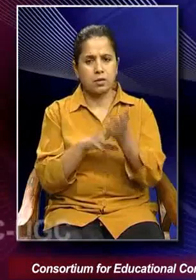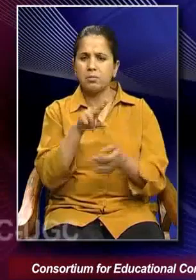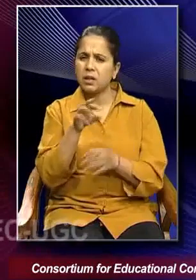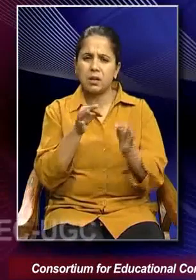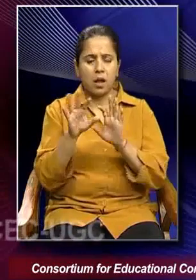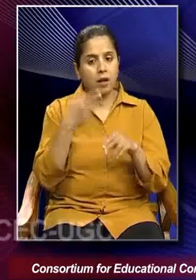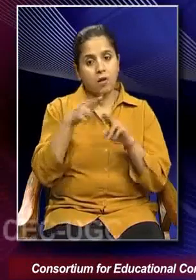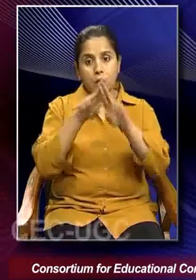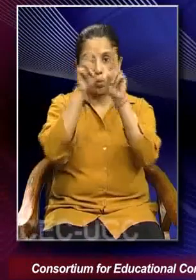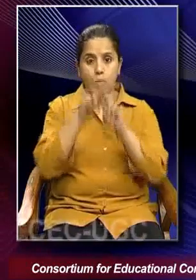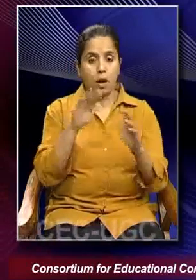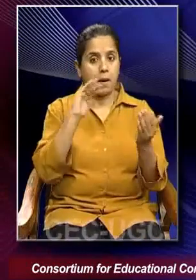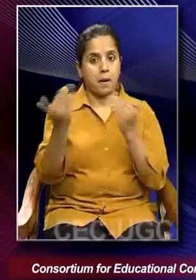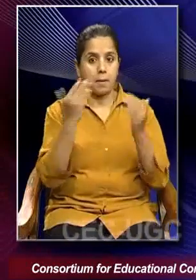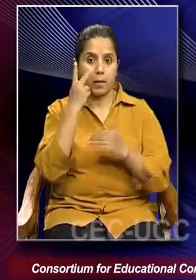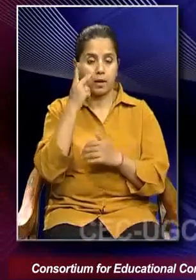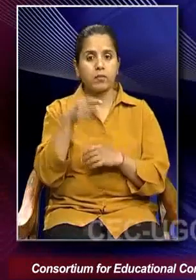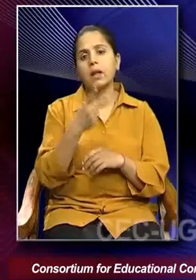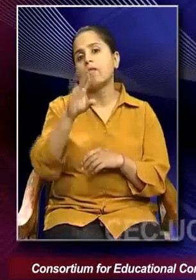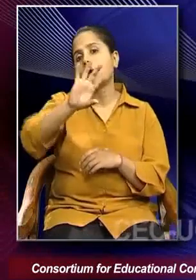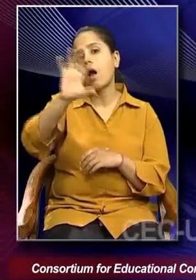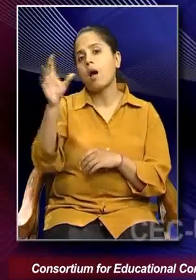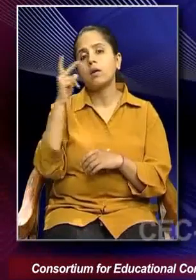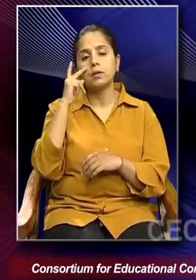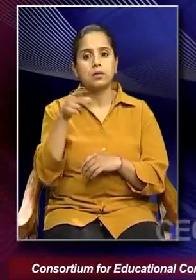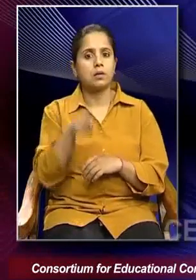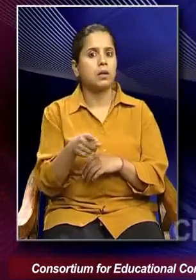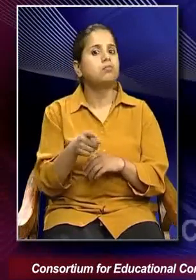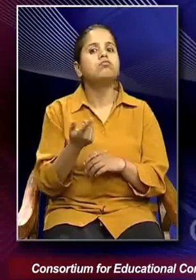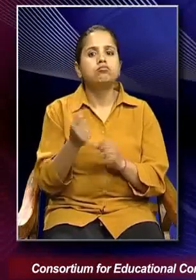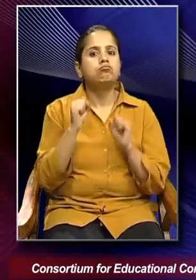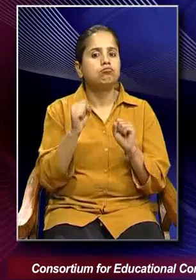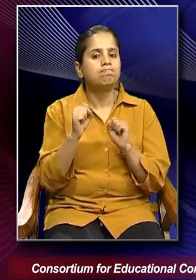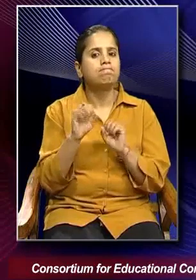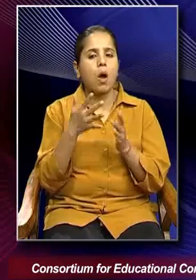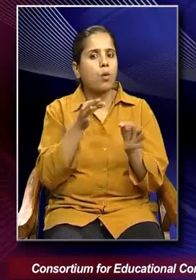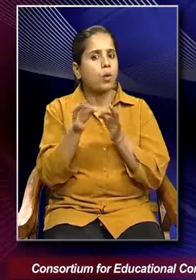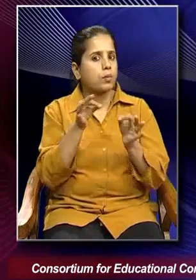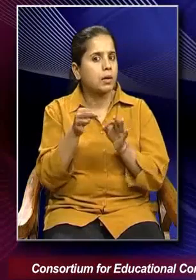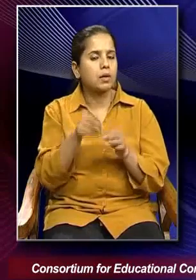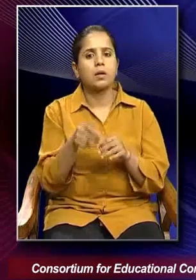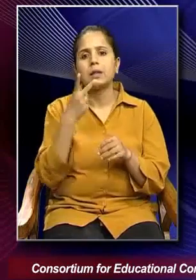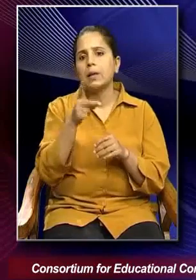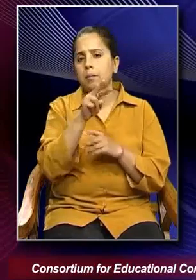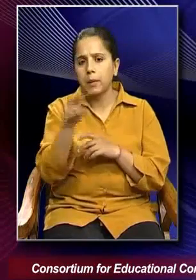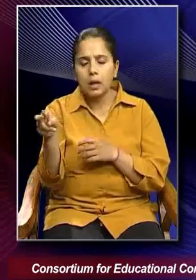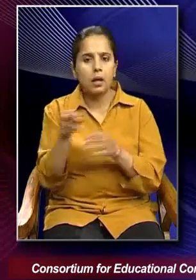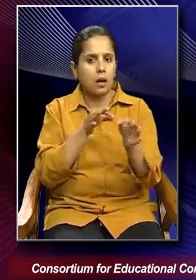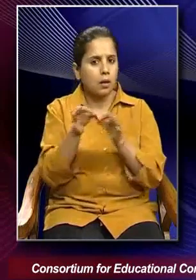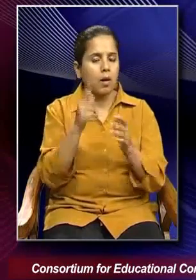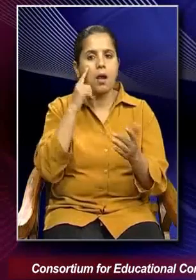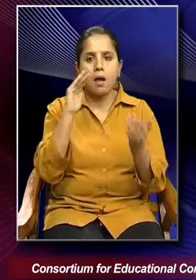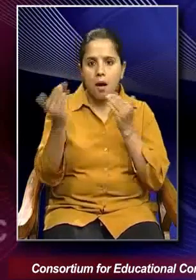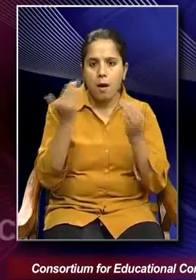on international comparisons between different countries, it becomes really difficult, because of definitional problems to